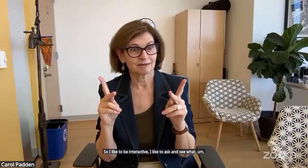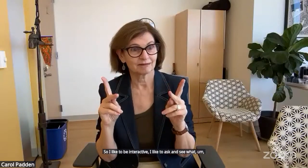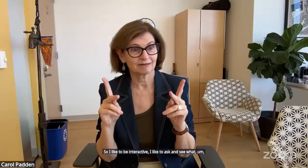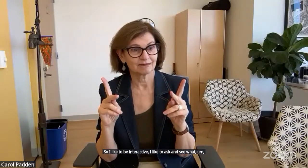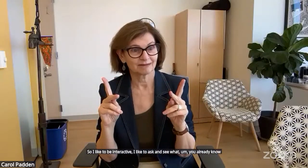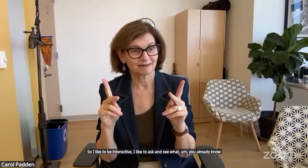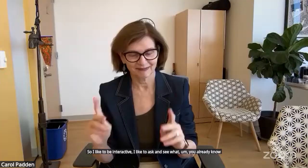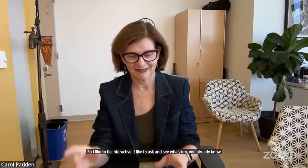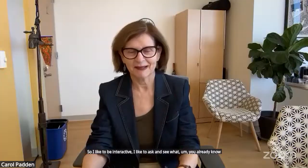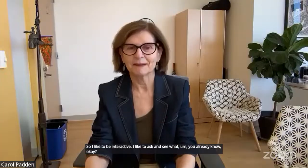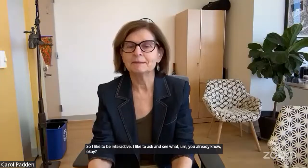know, okay?